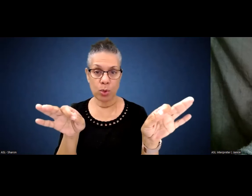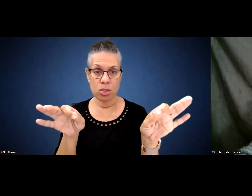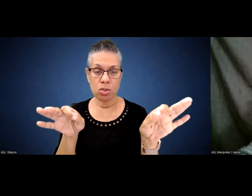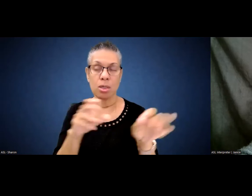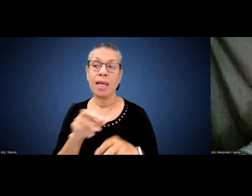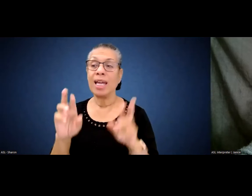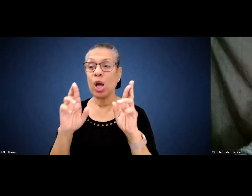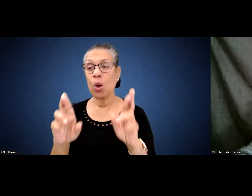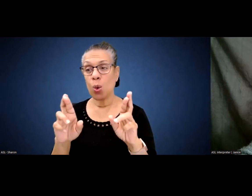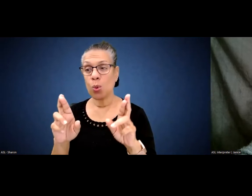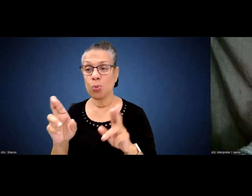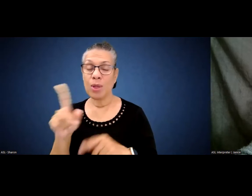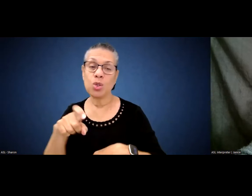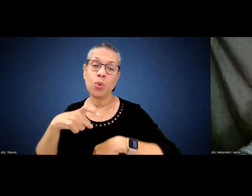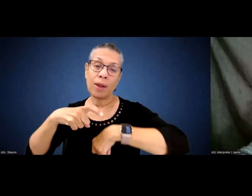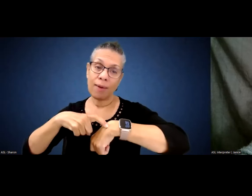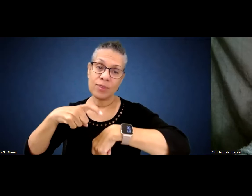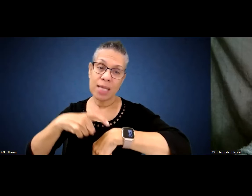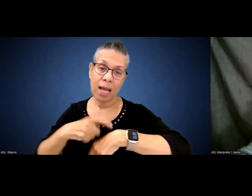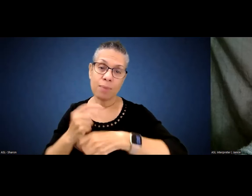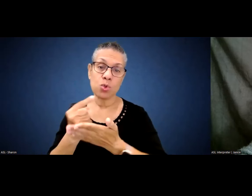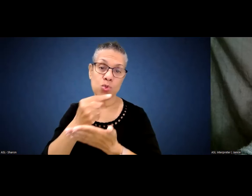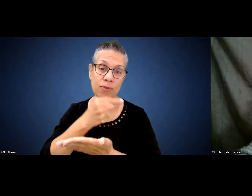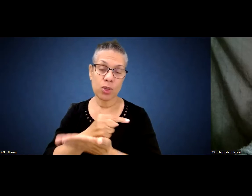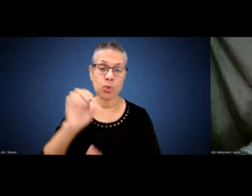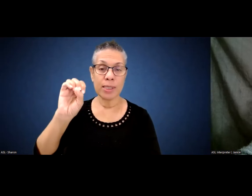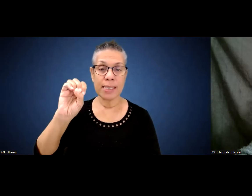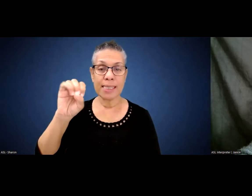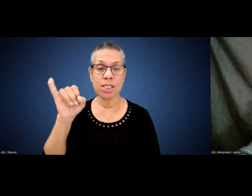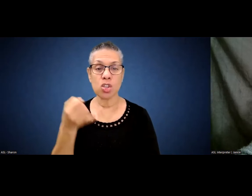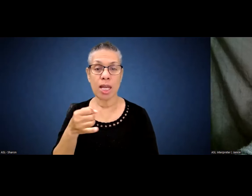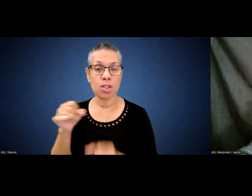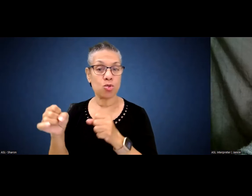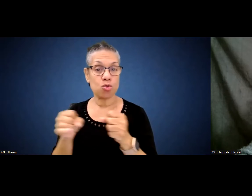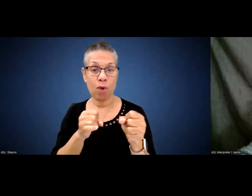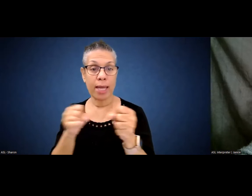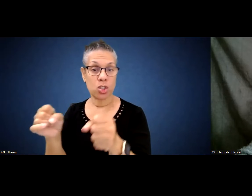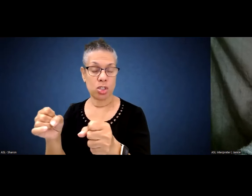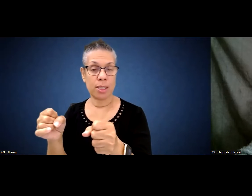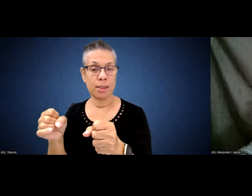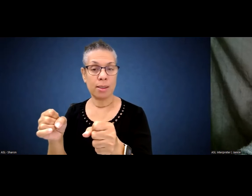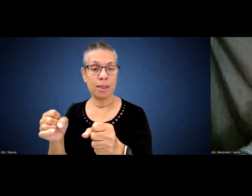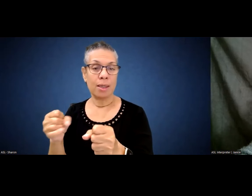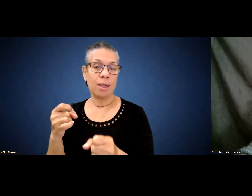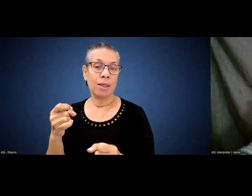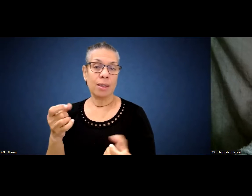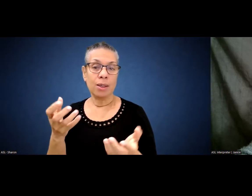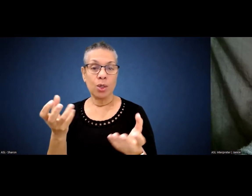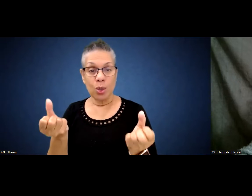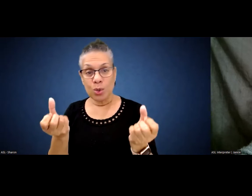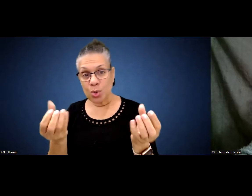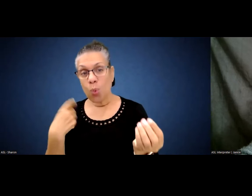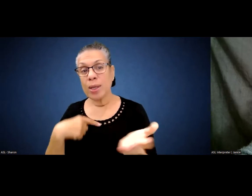you all might find some time to review the EJ strategy so that we can continue